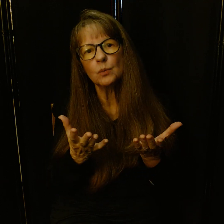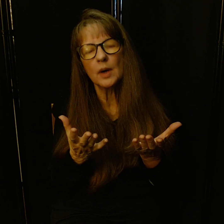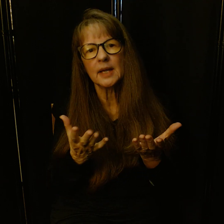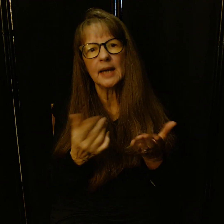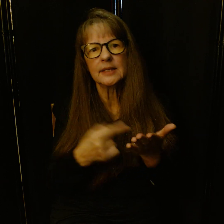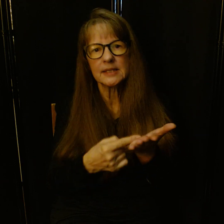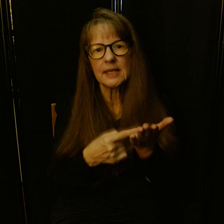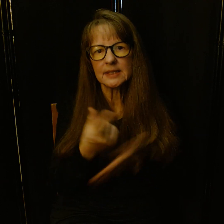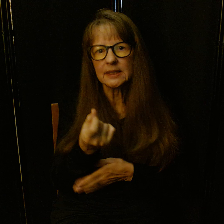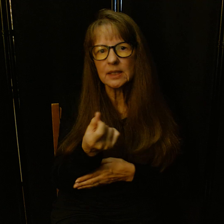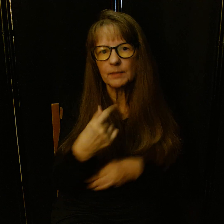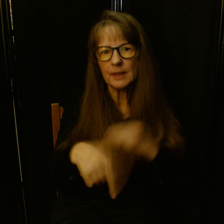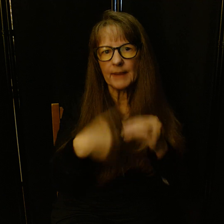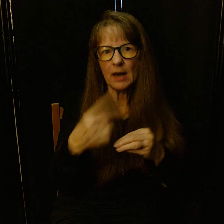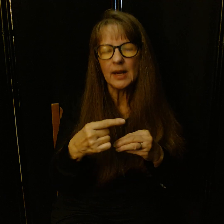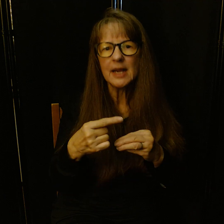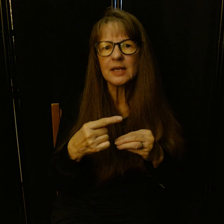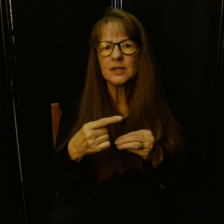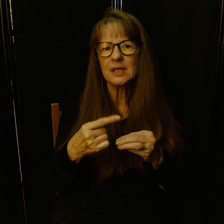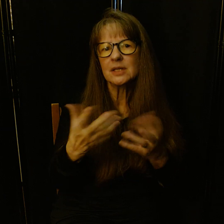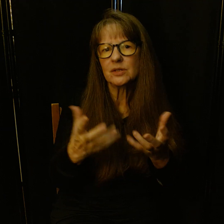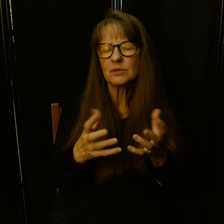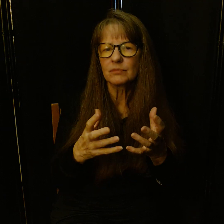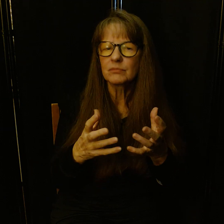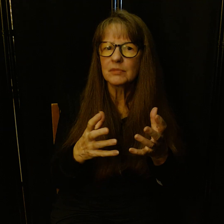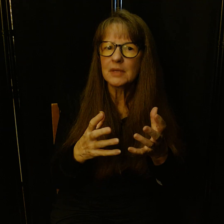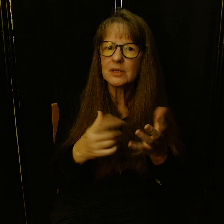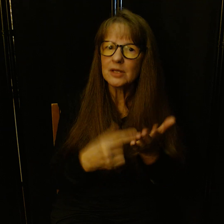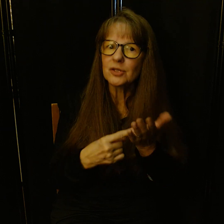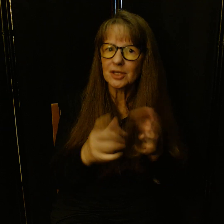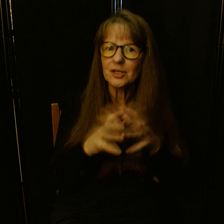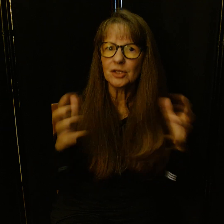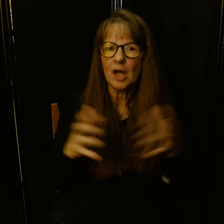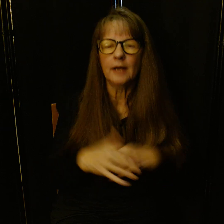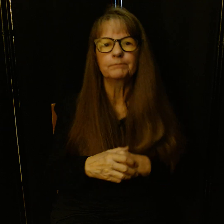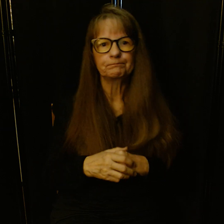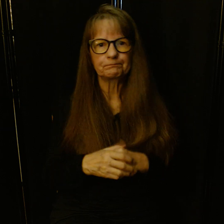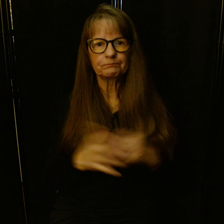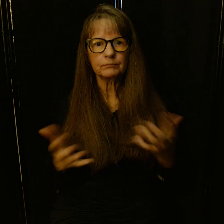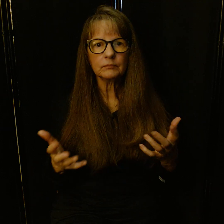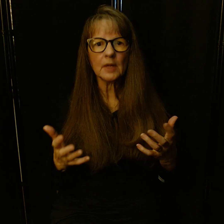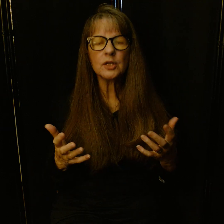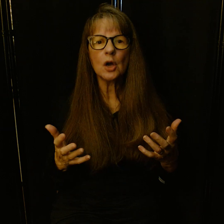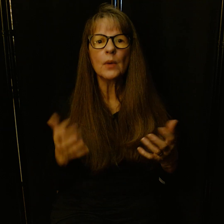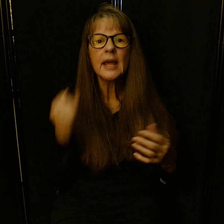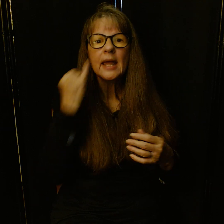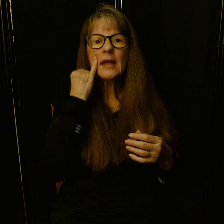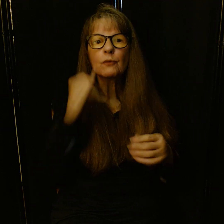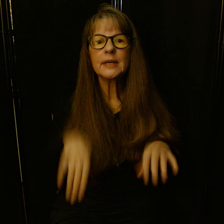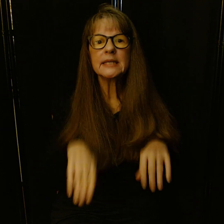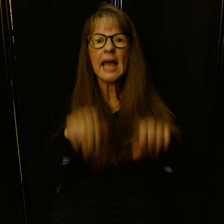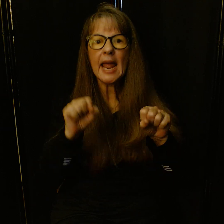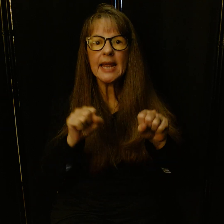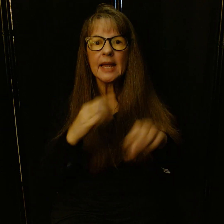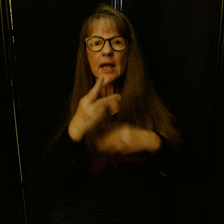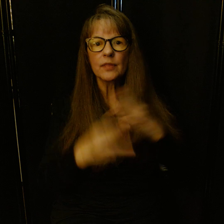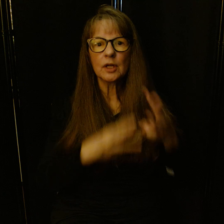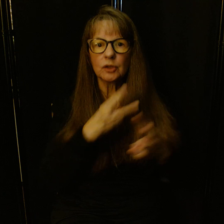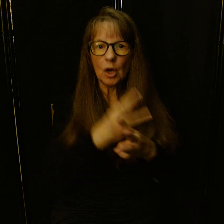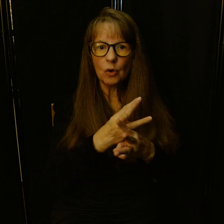to kind of discuss a little bit about because it's discussed a lot. So if we take the globe, so I'm